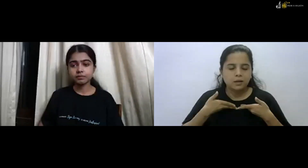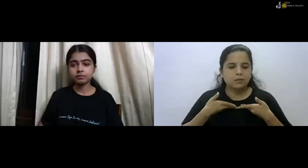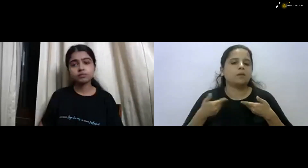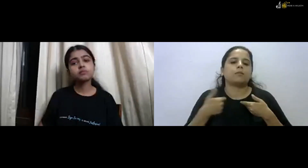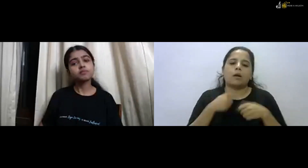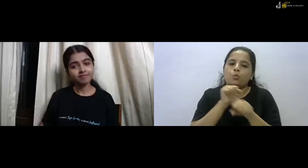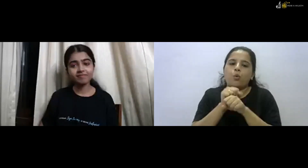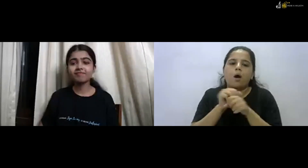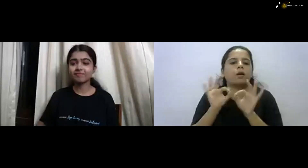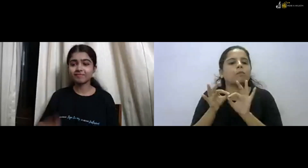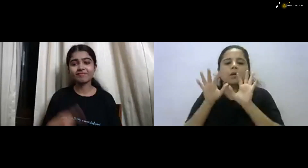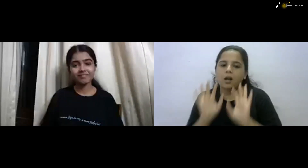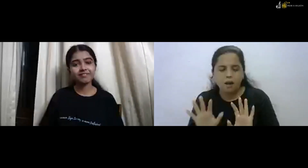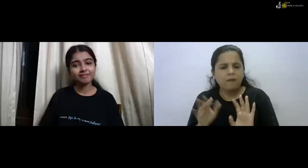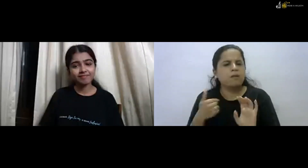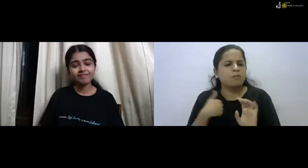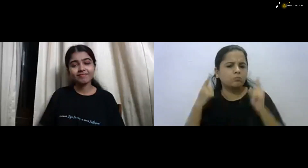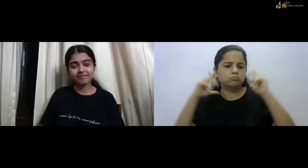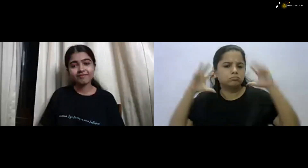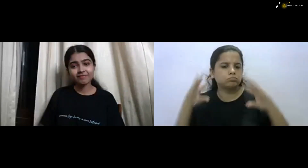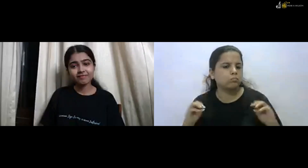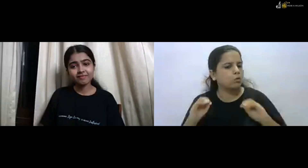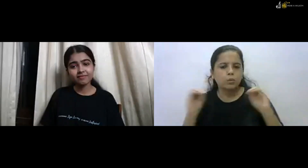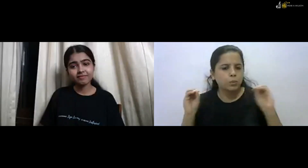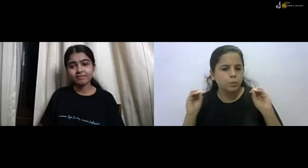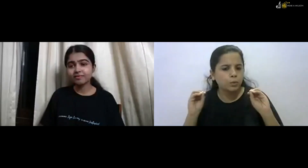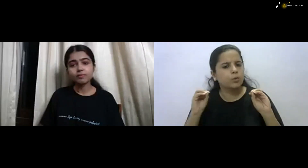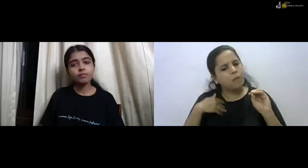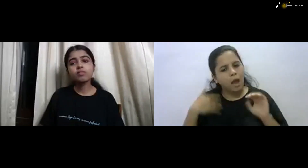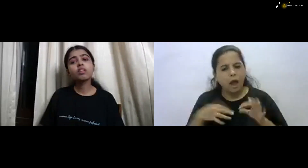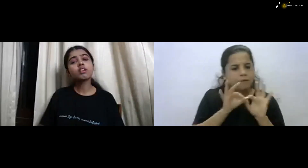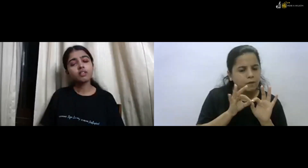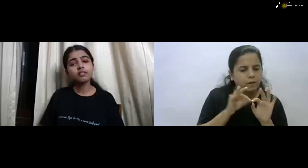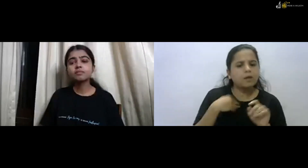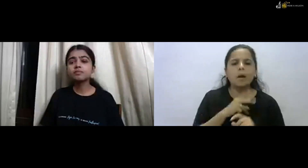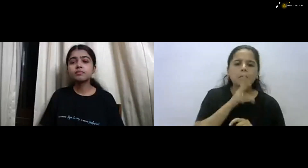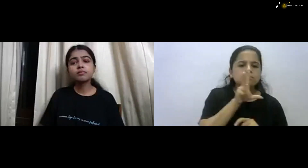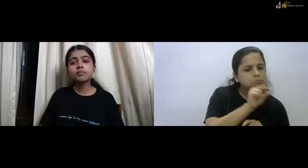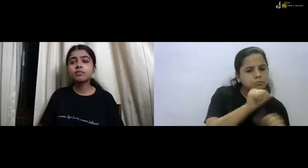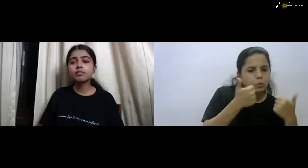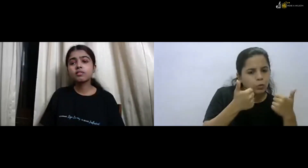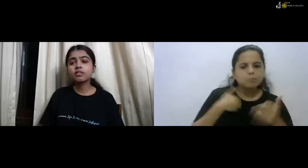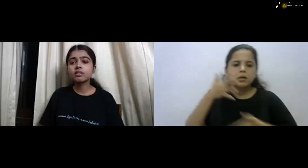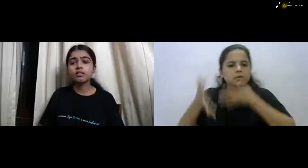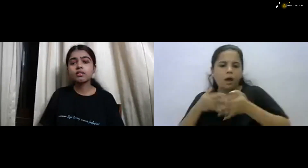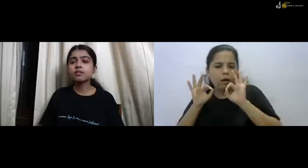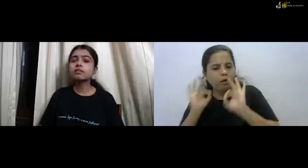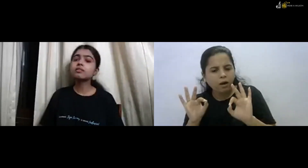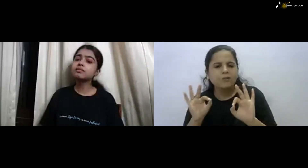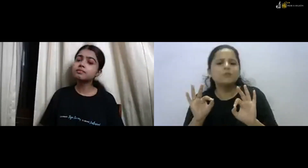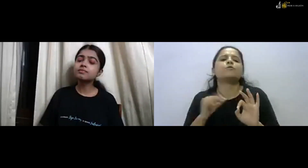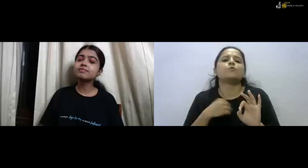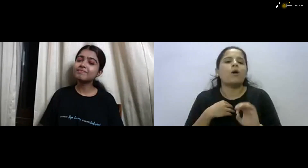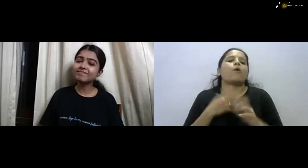some hearing loss or anything like that. But I'm a coda myself. I also work as an interpreter. There is no hearing loss that I'm going through, and I